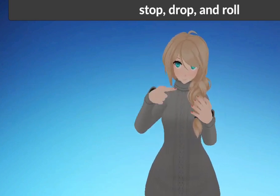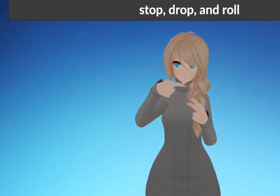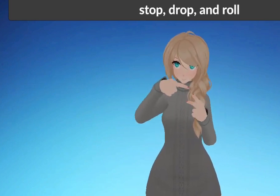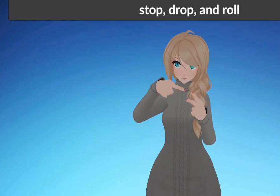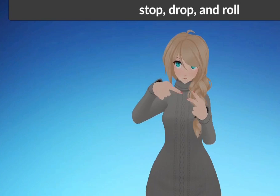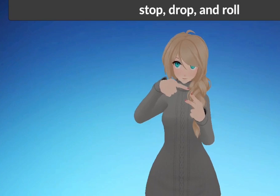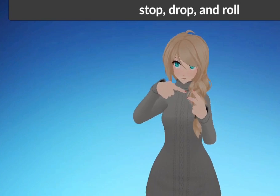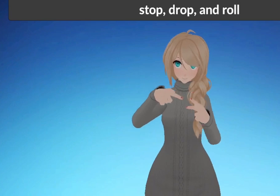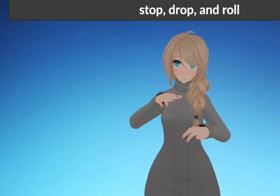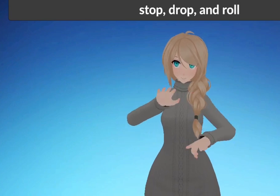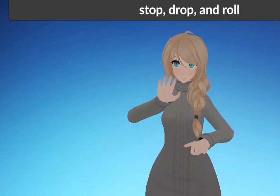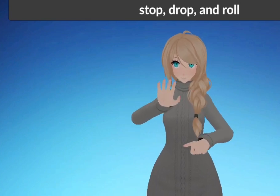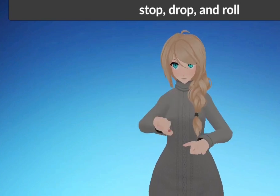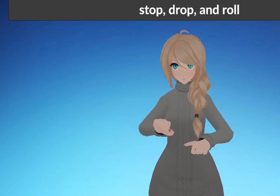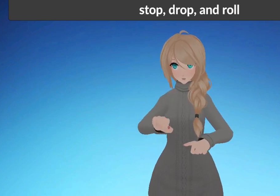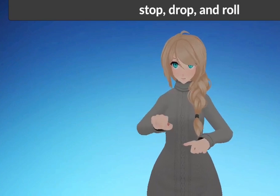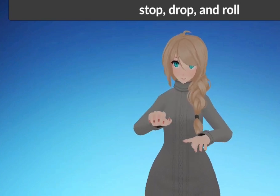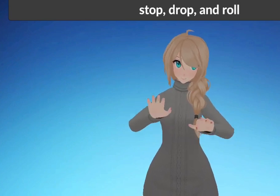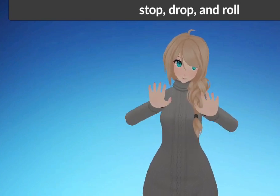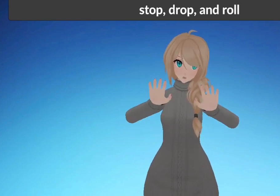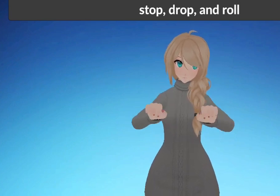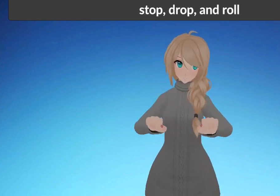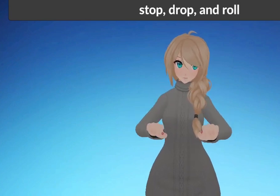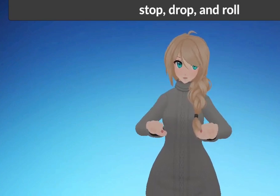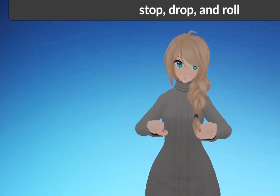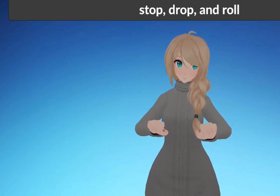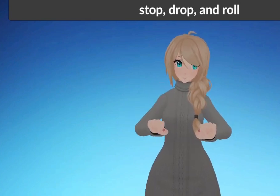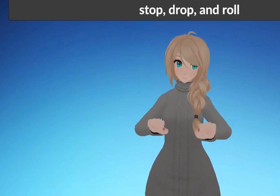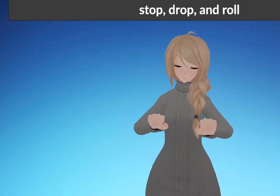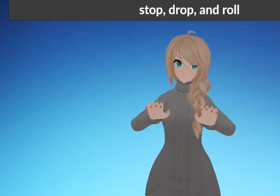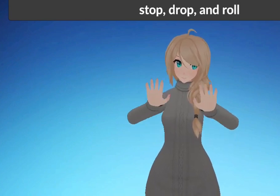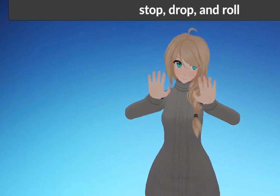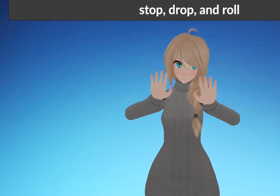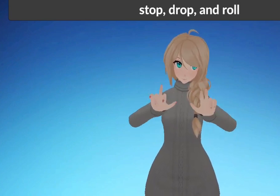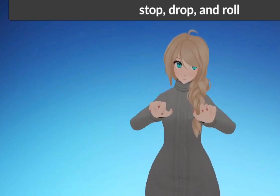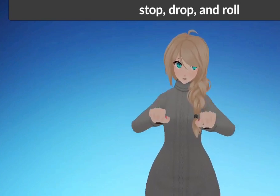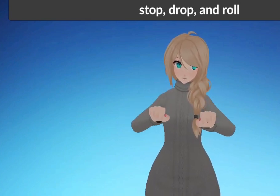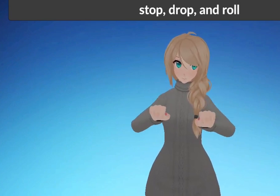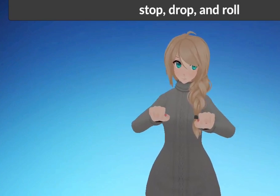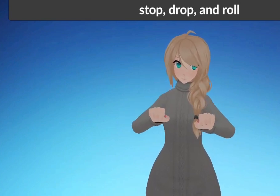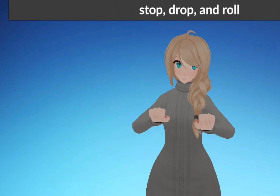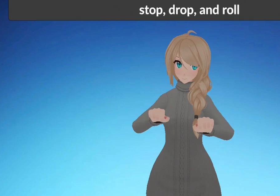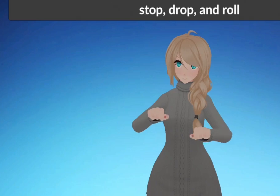It's up to you. Stop or stop. Stop.